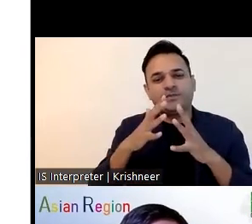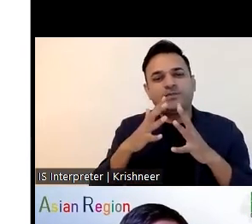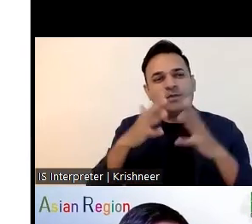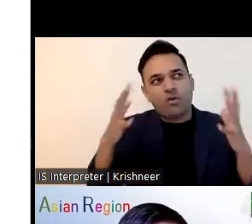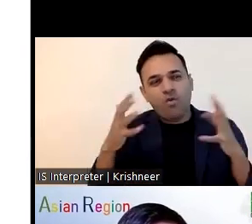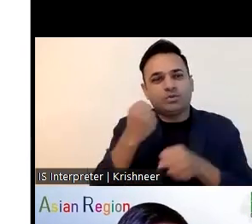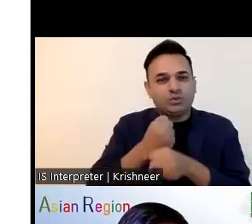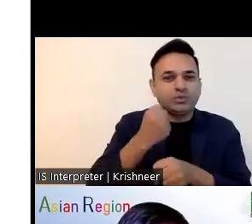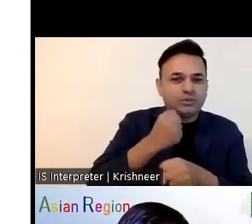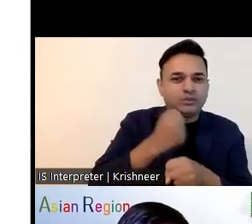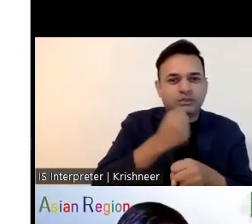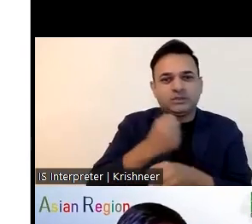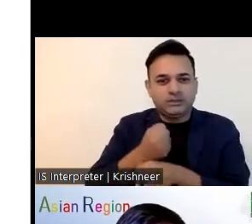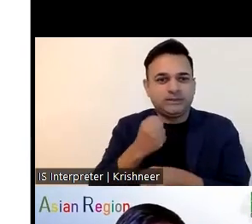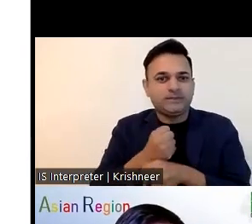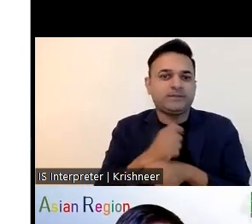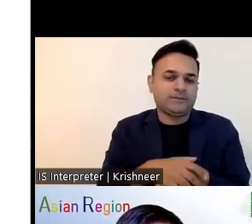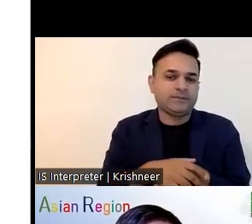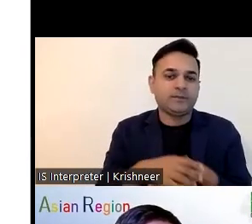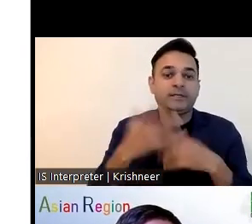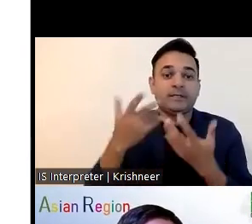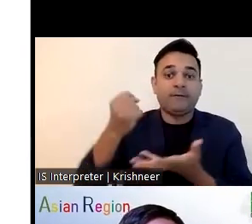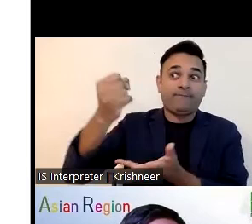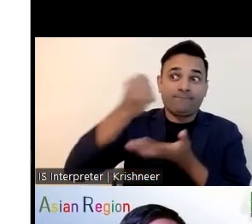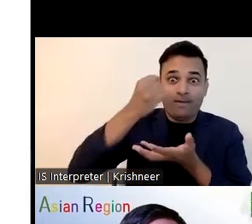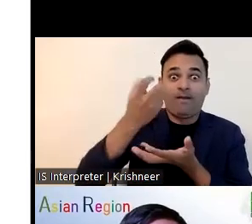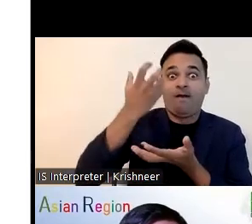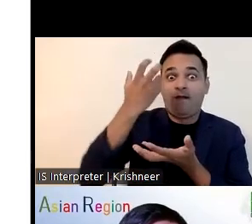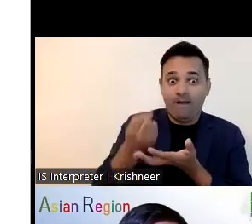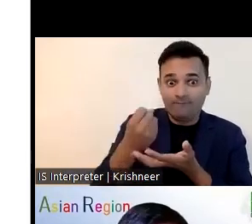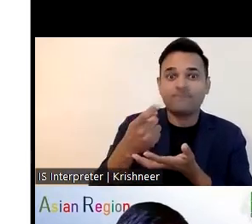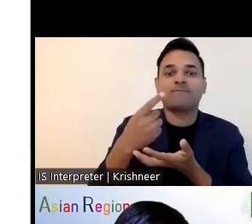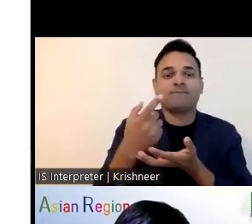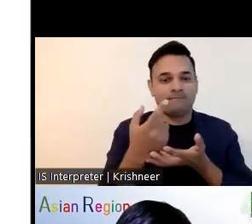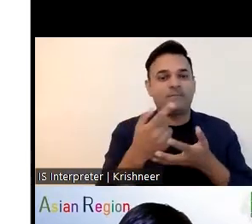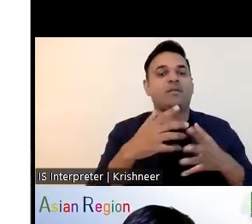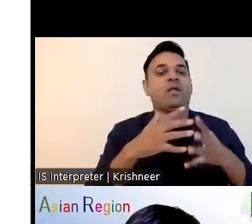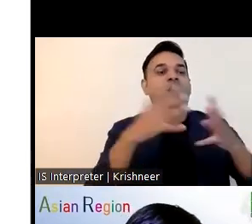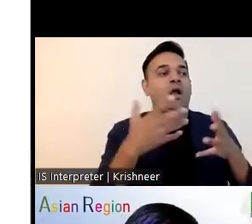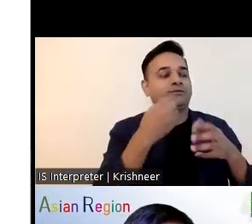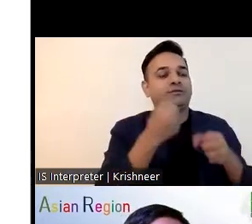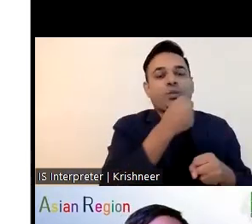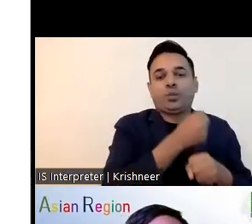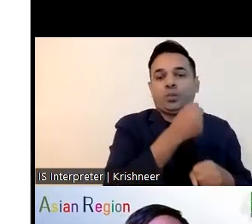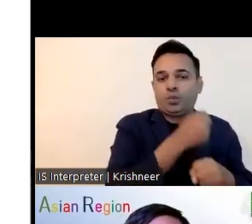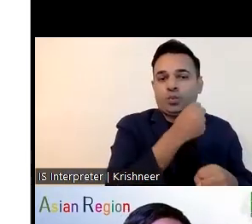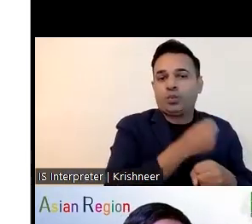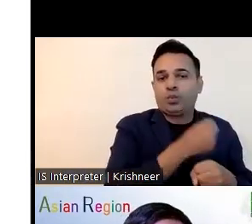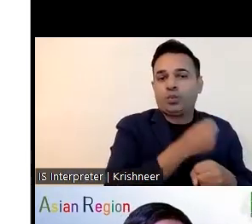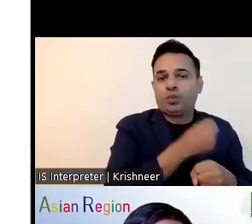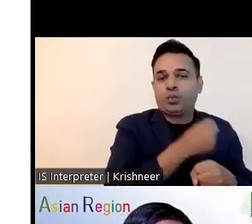they are not hired in those positions. And we don't have a proper accessible working environment,